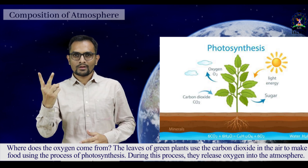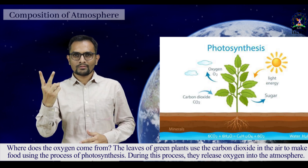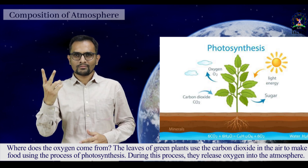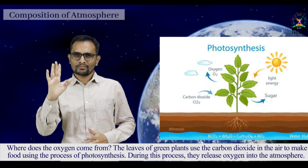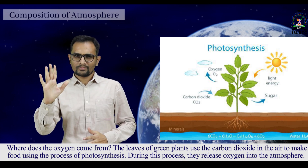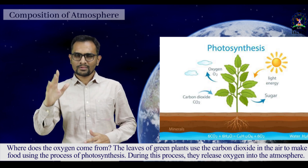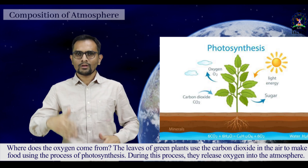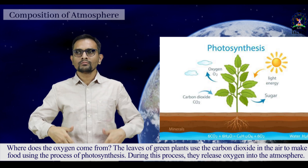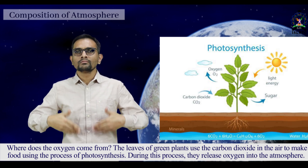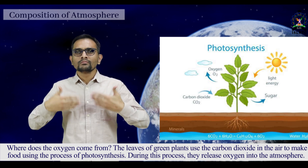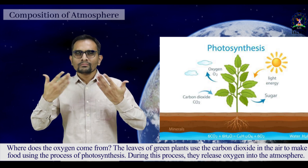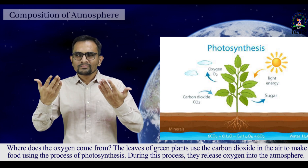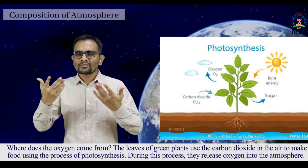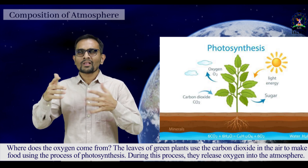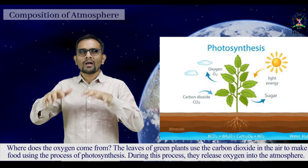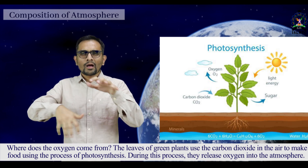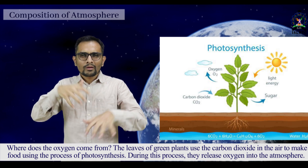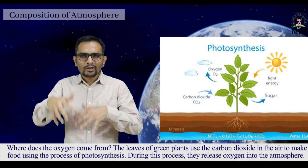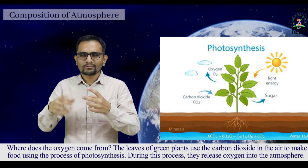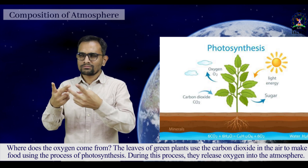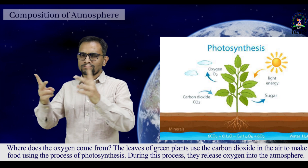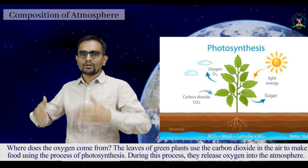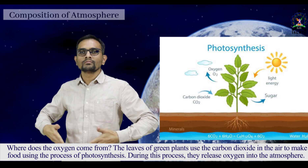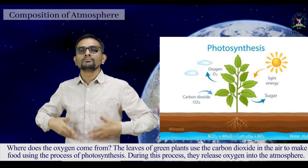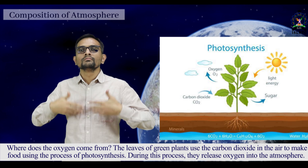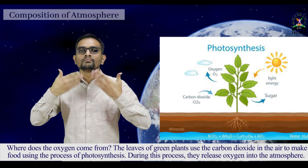process, they release oxygen into the atmosphere.